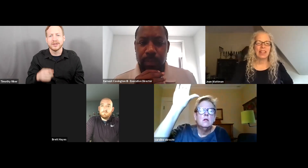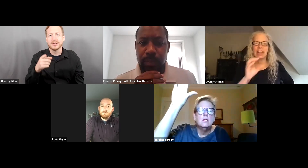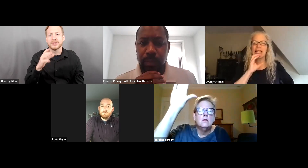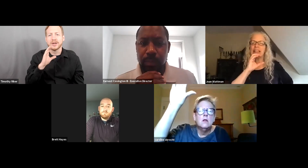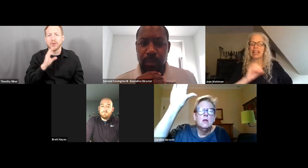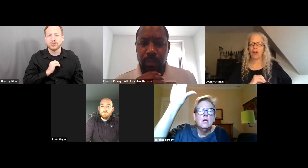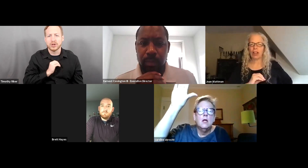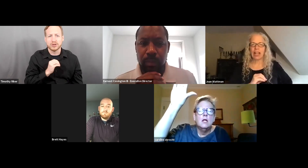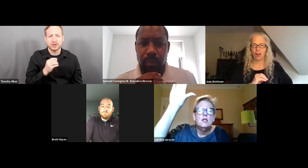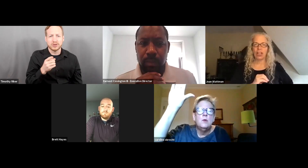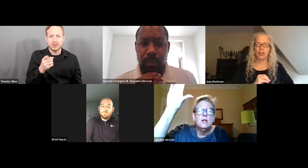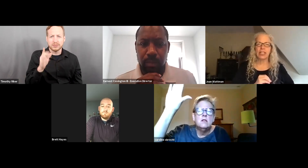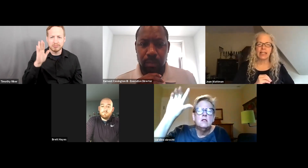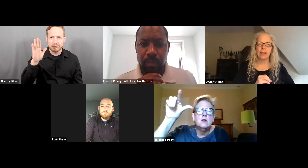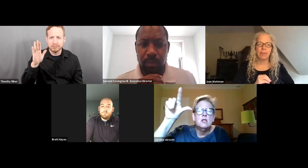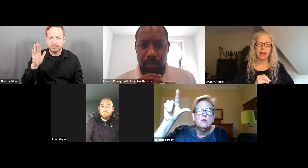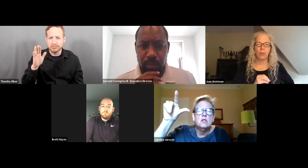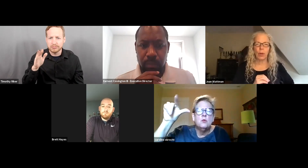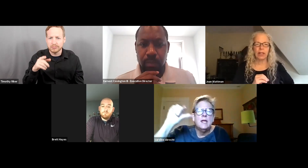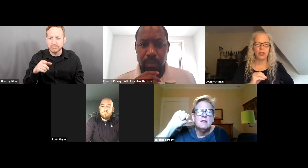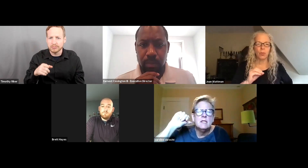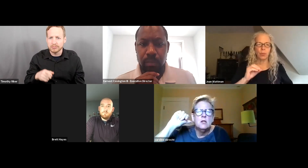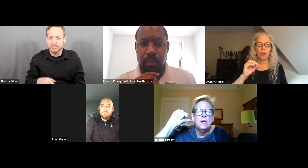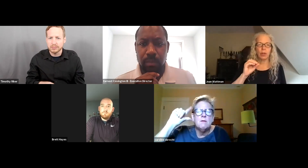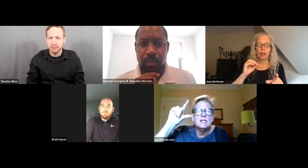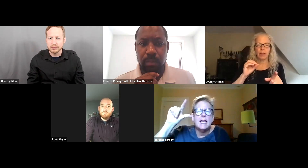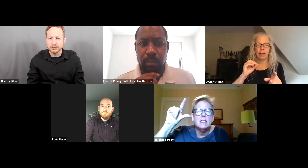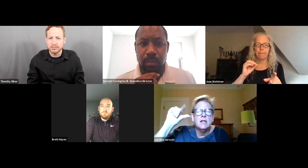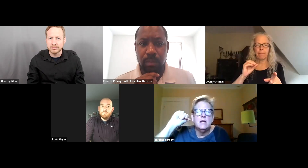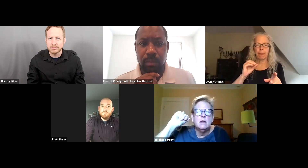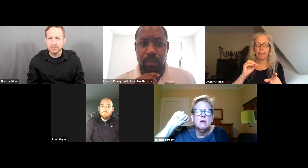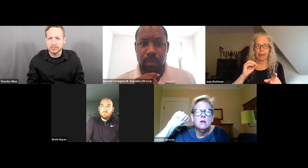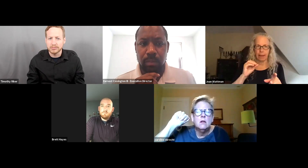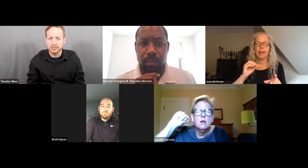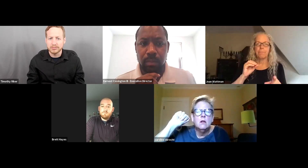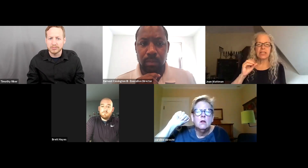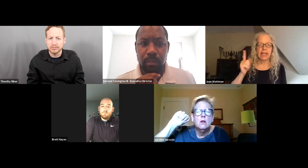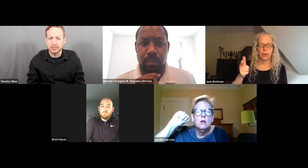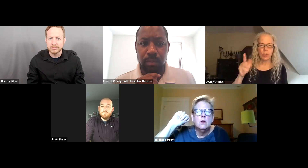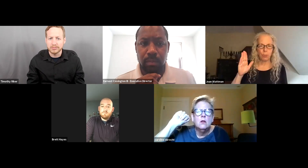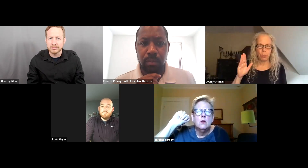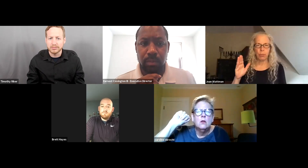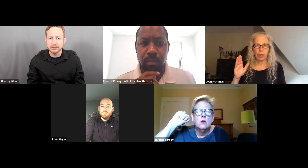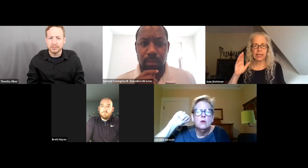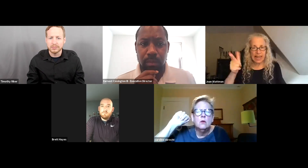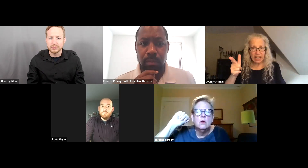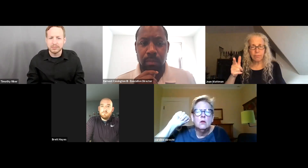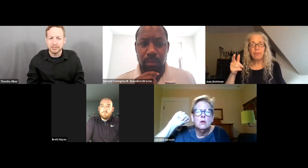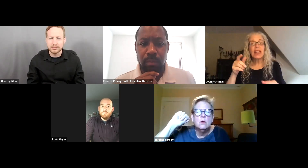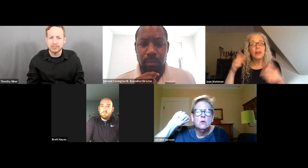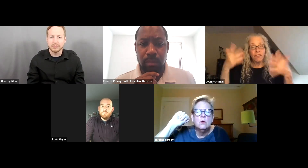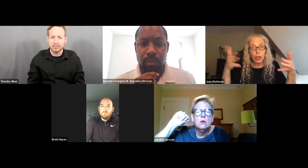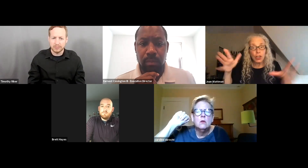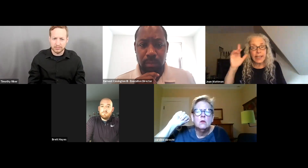minute. Carolyn, you're saying something? Wait, Did we have a second on that? the second was the second?